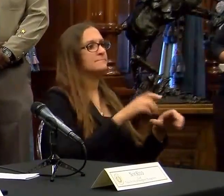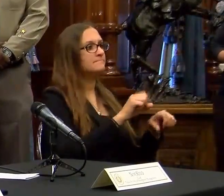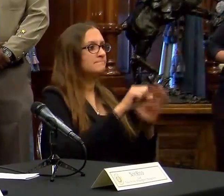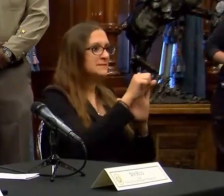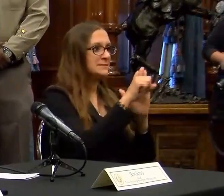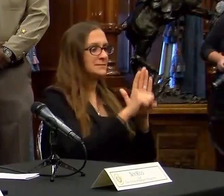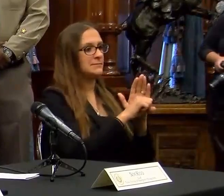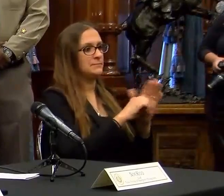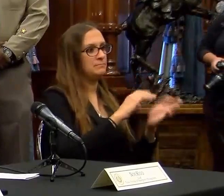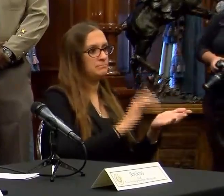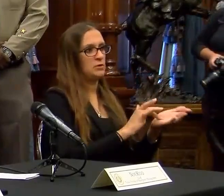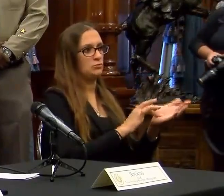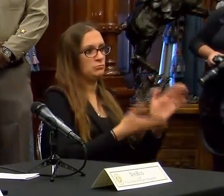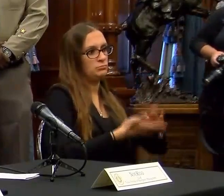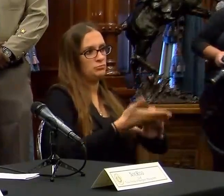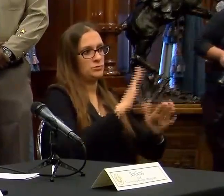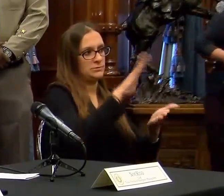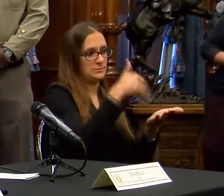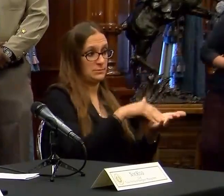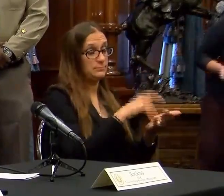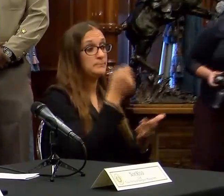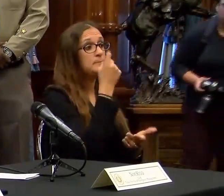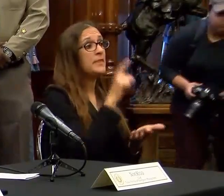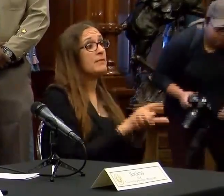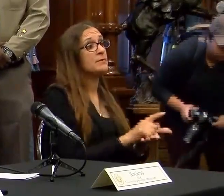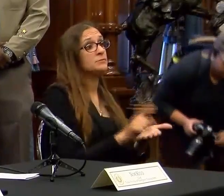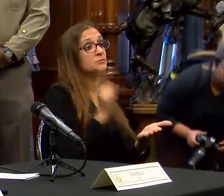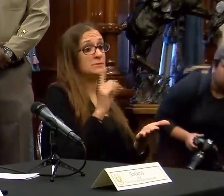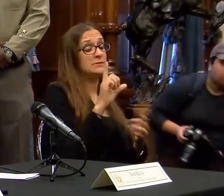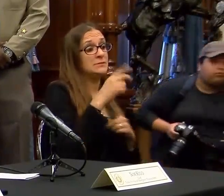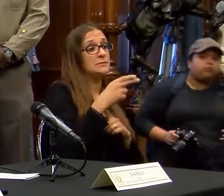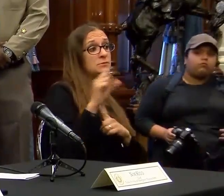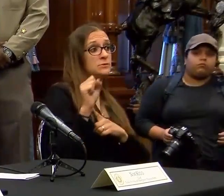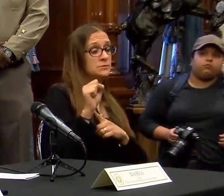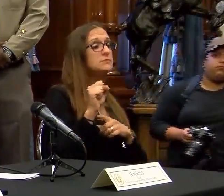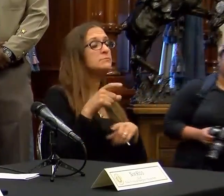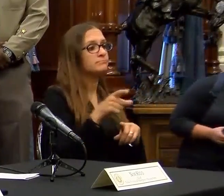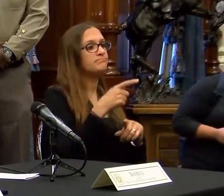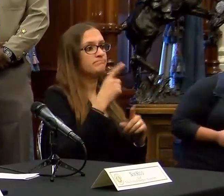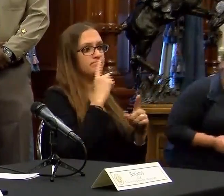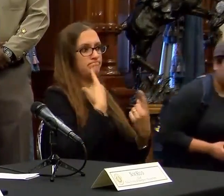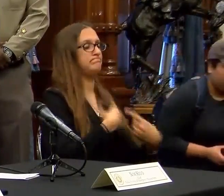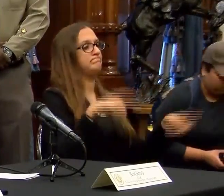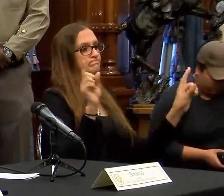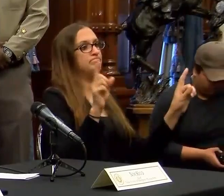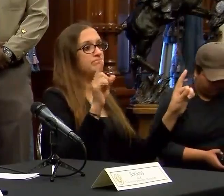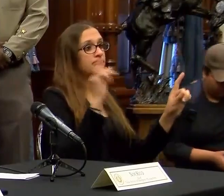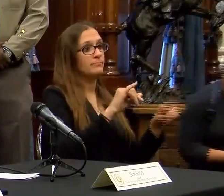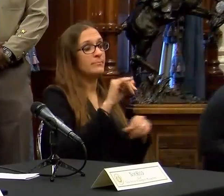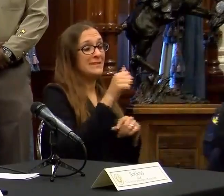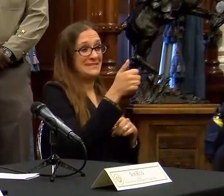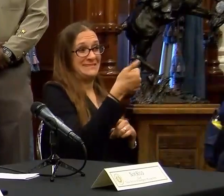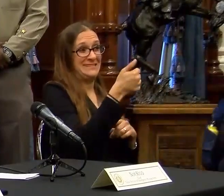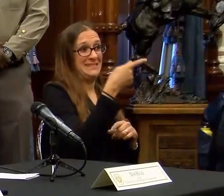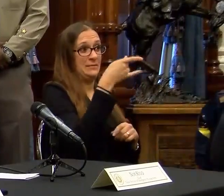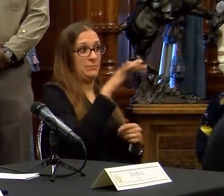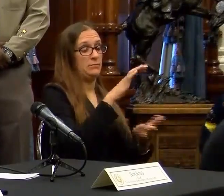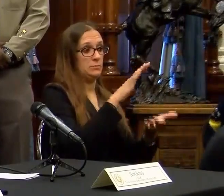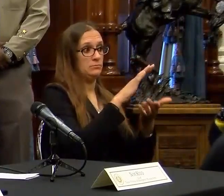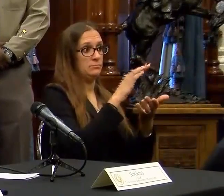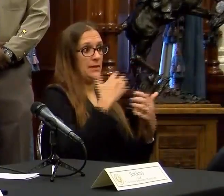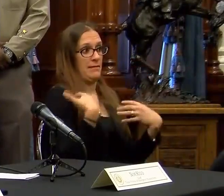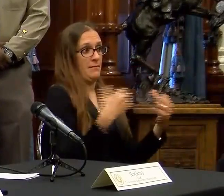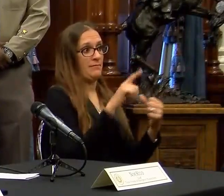Medical Operations Center. Last week, DSHS announced that 10 public health